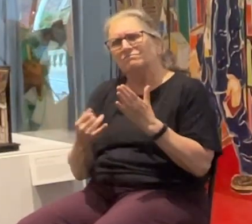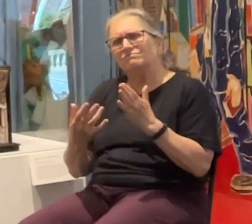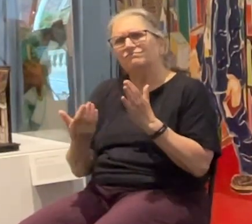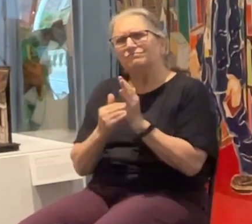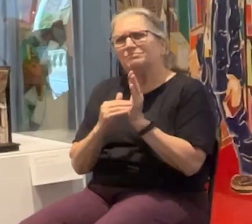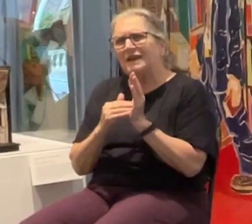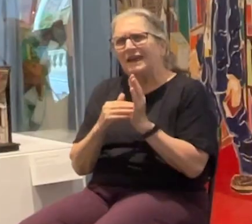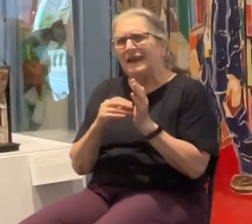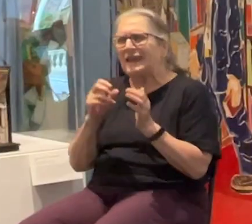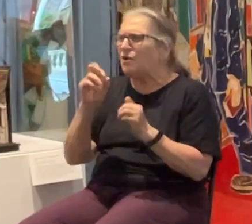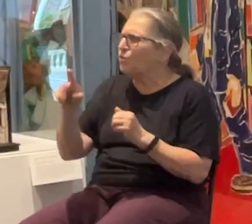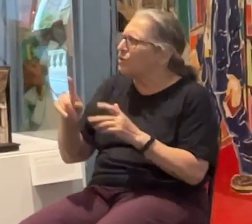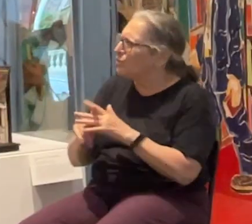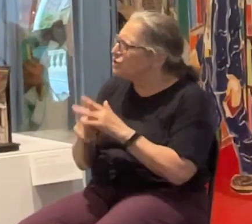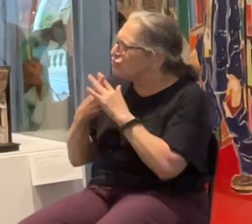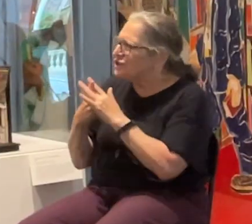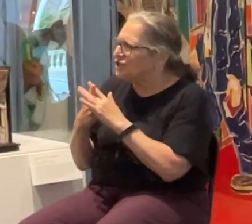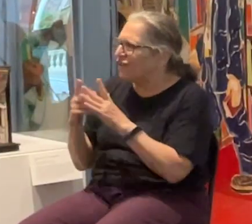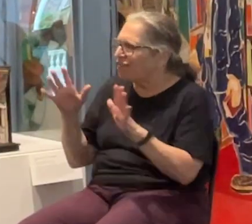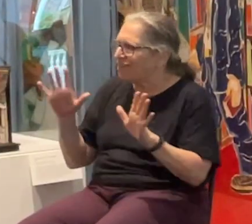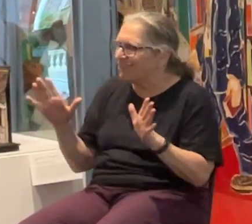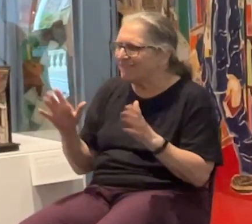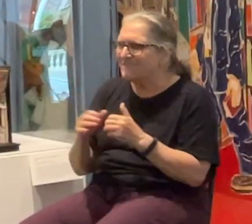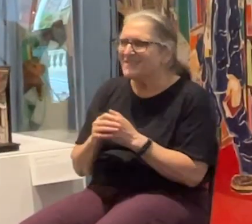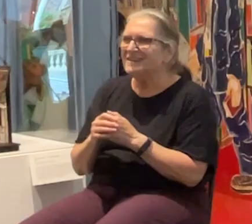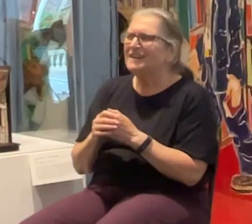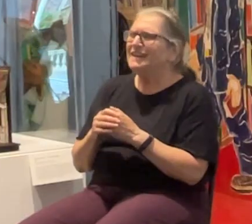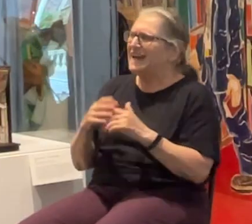was pleased with the fact that it was taking me a little while